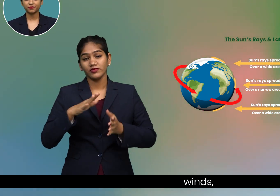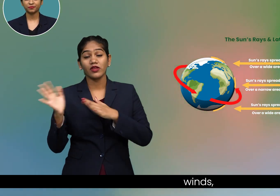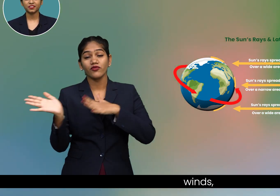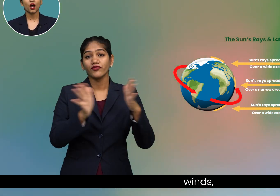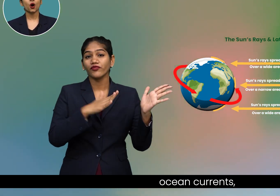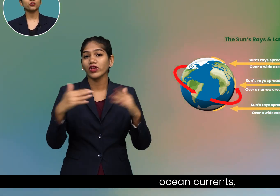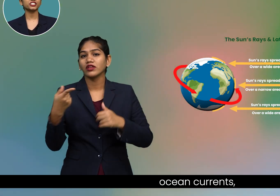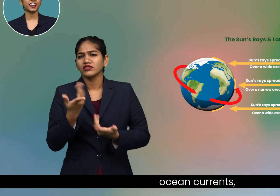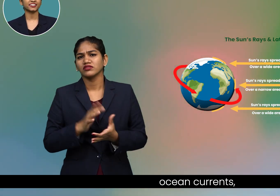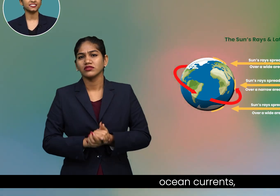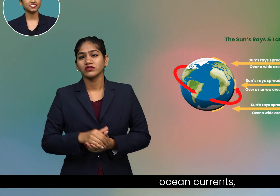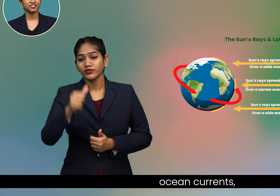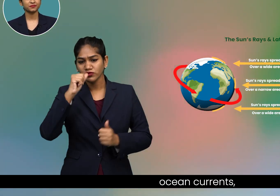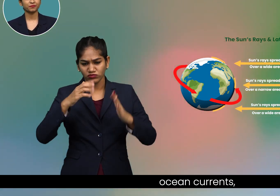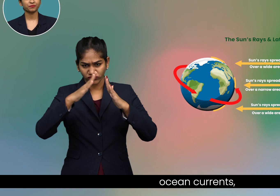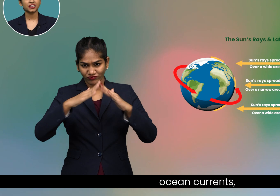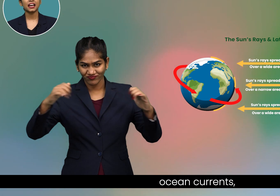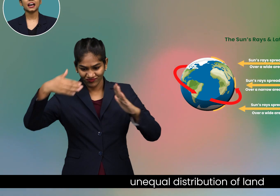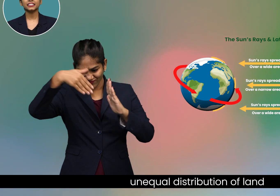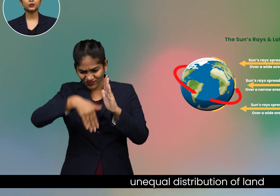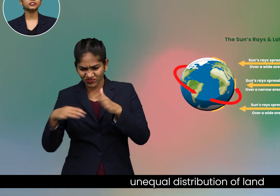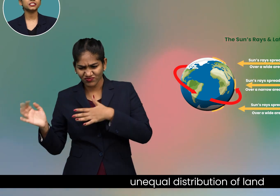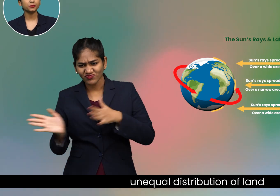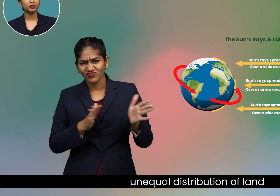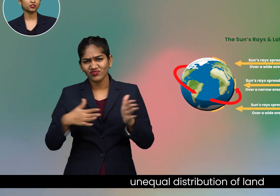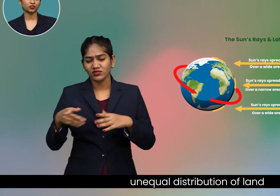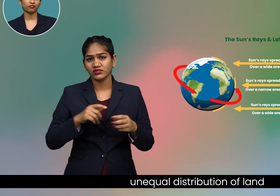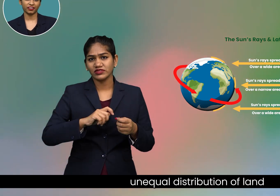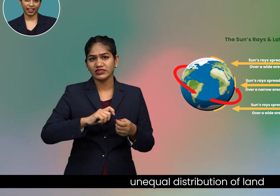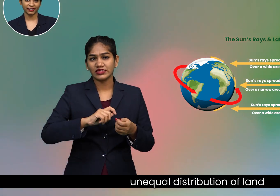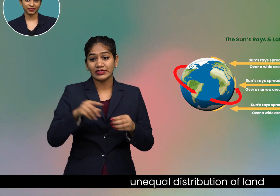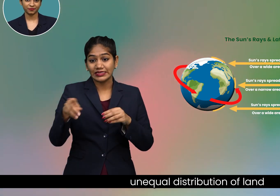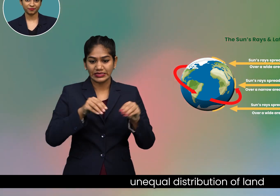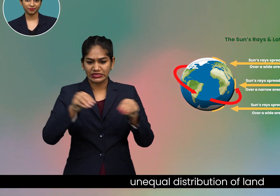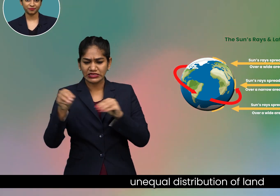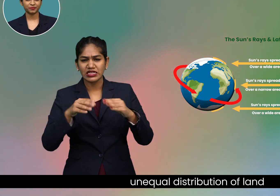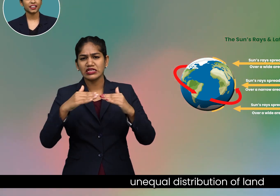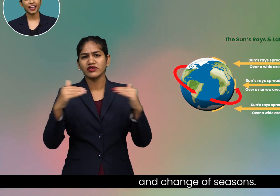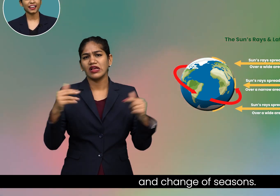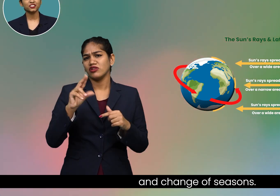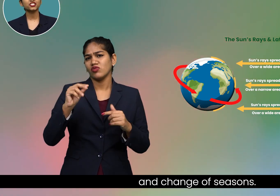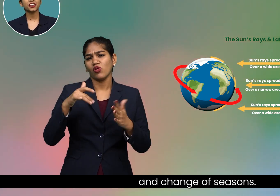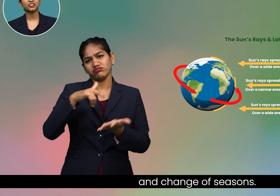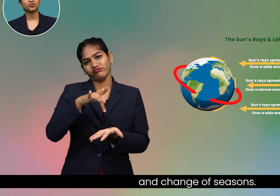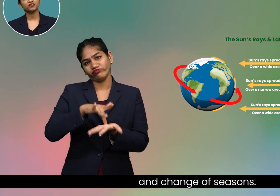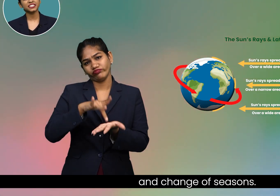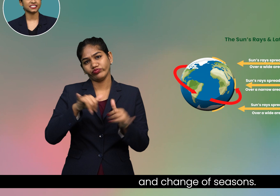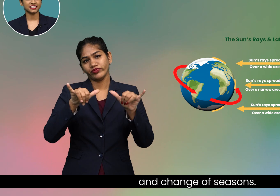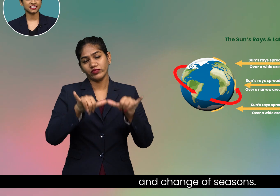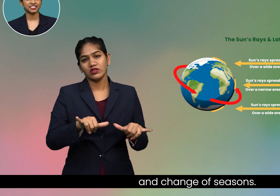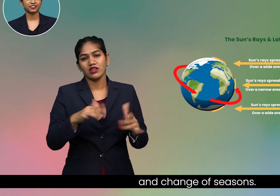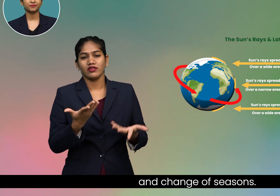winds, ocean currents, unequal distribution of land, and change